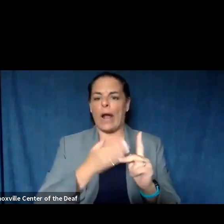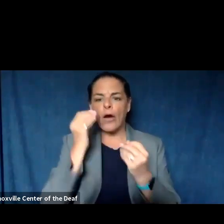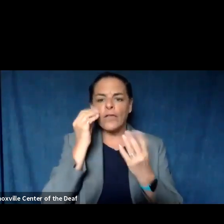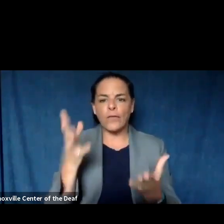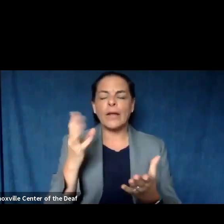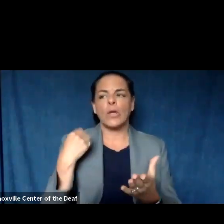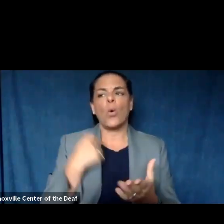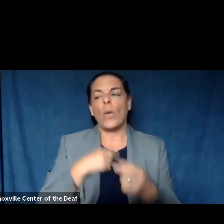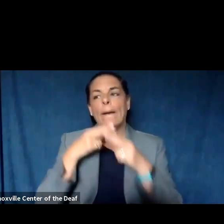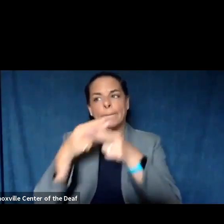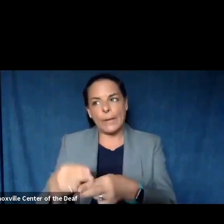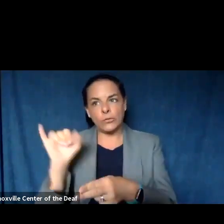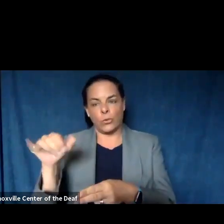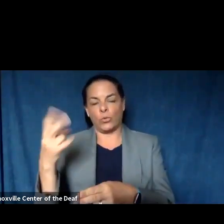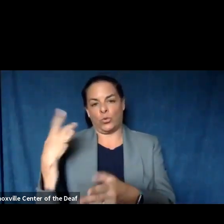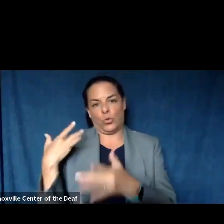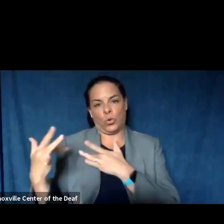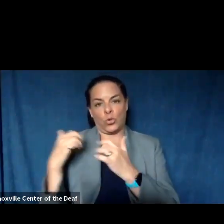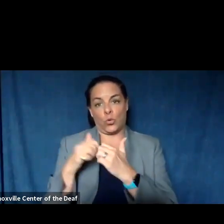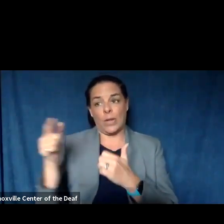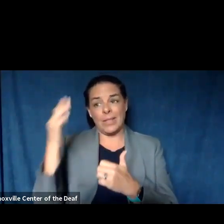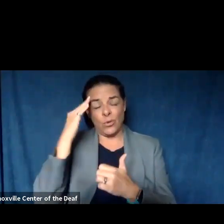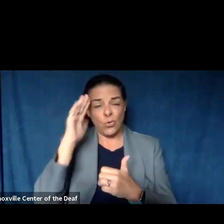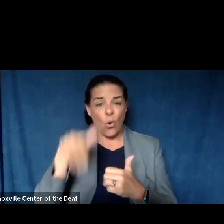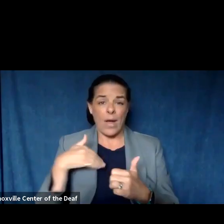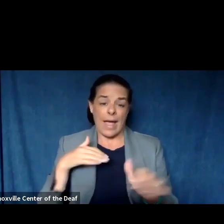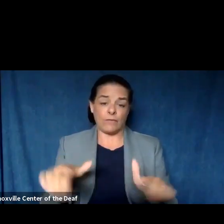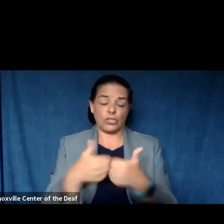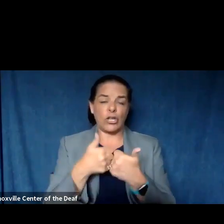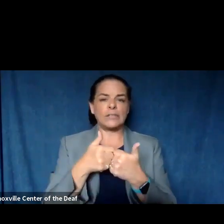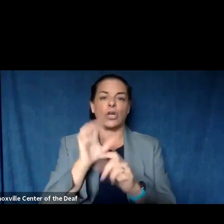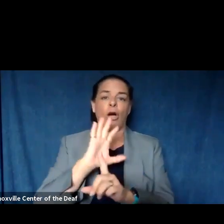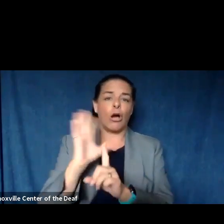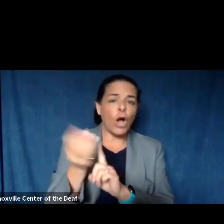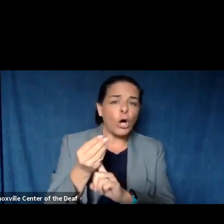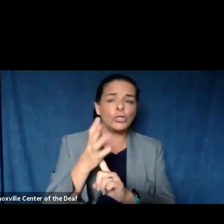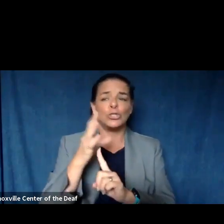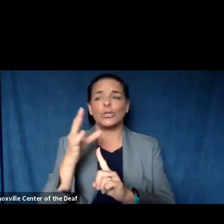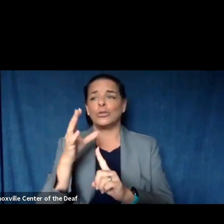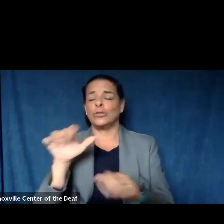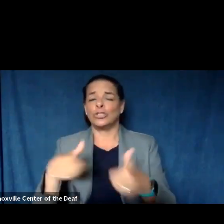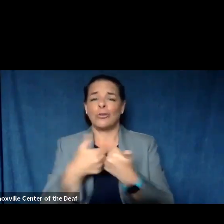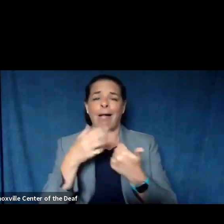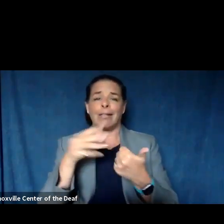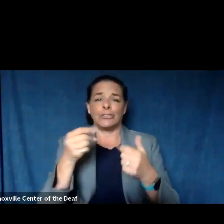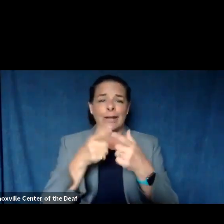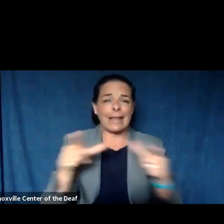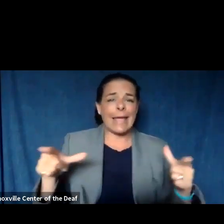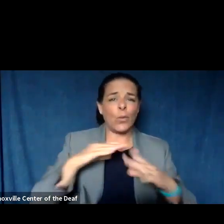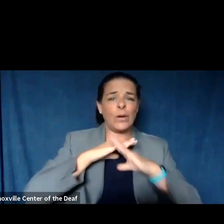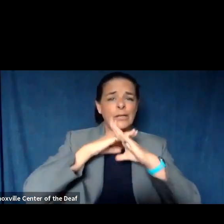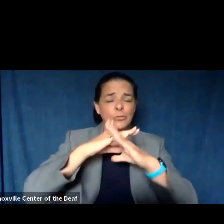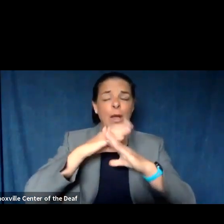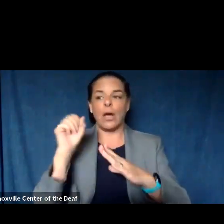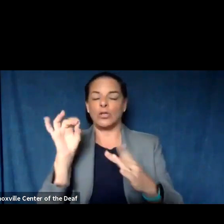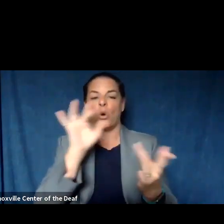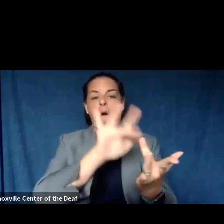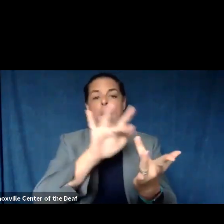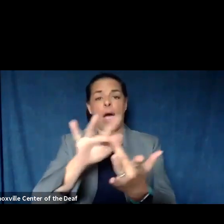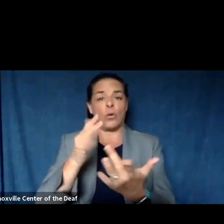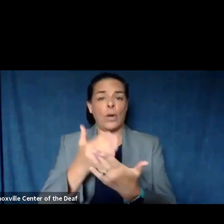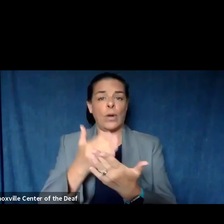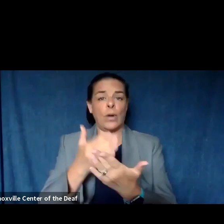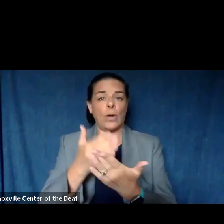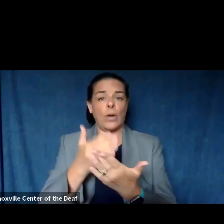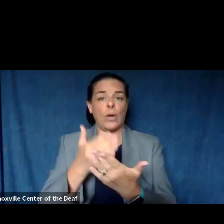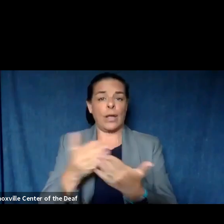those two concerns to them, knowing the challenges that come with that, with the cultural challenges and language barriers. And so outreach things we've done, we've already